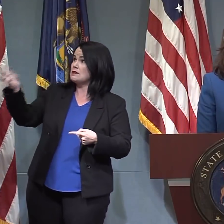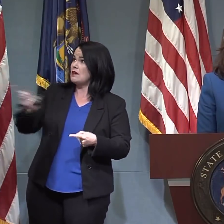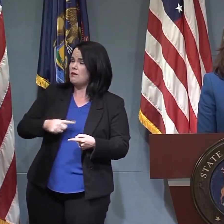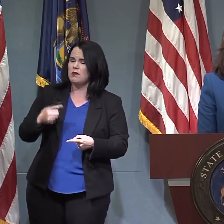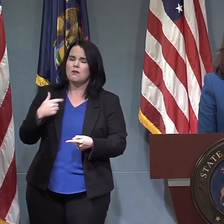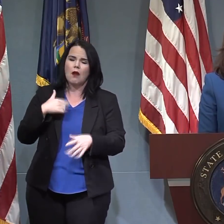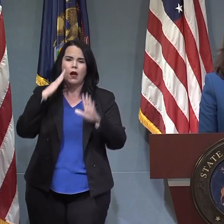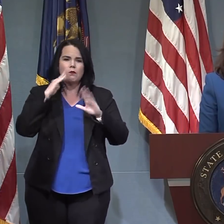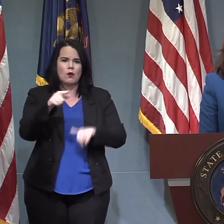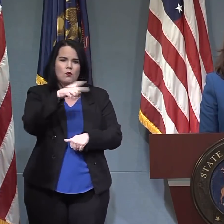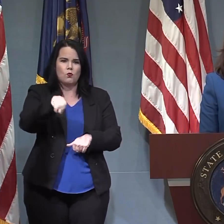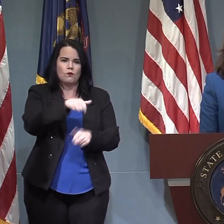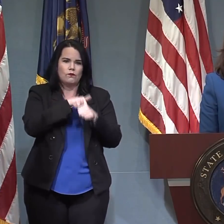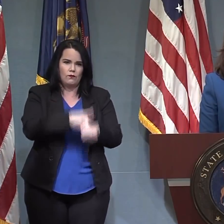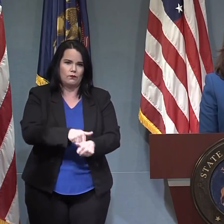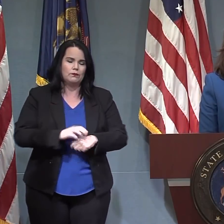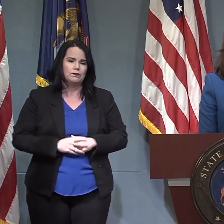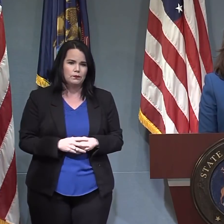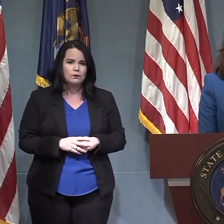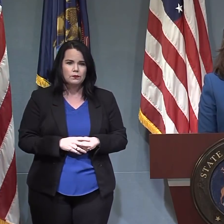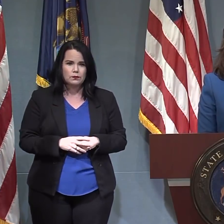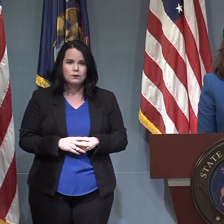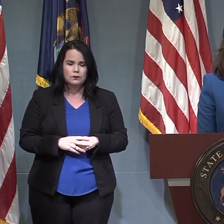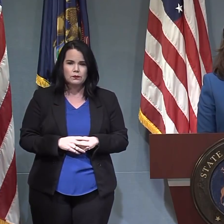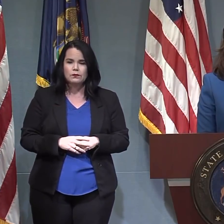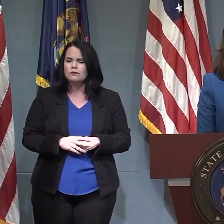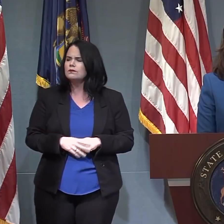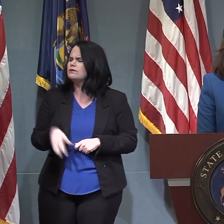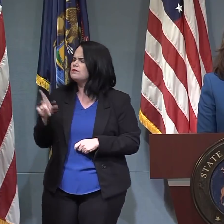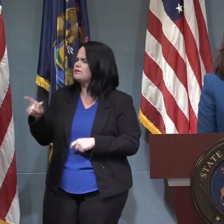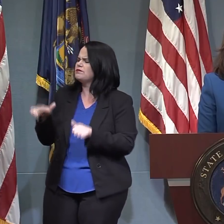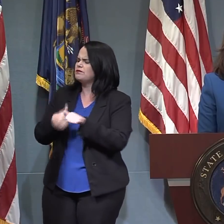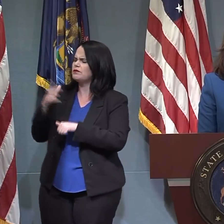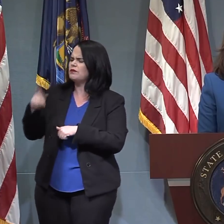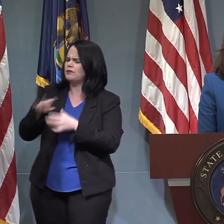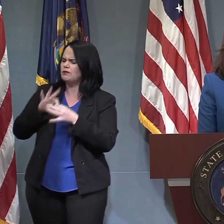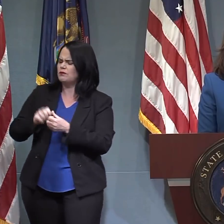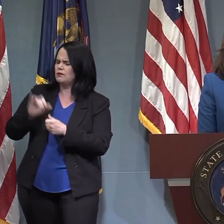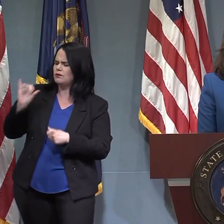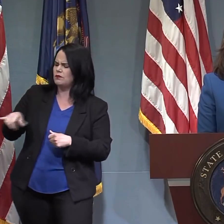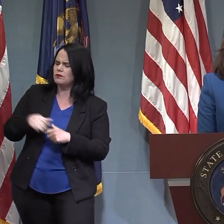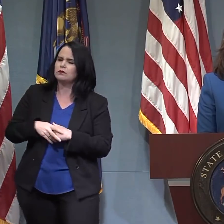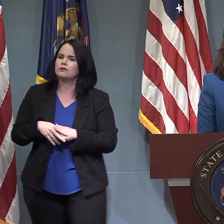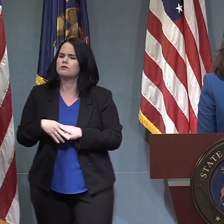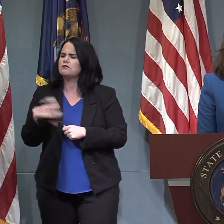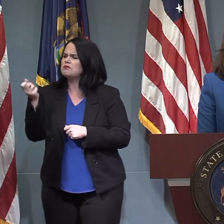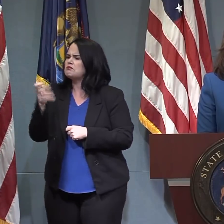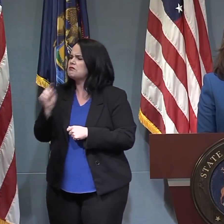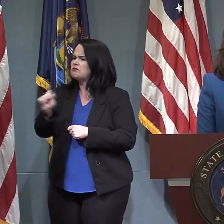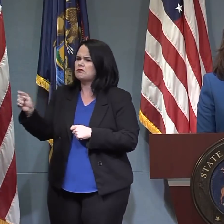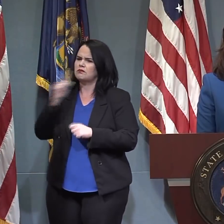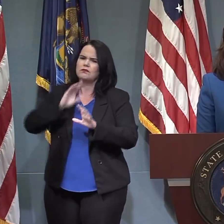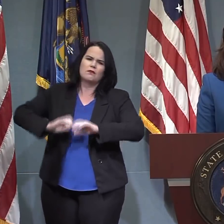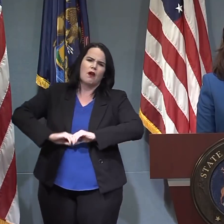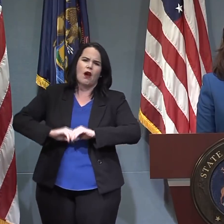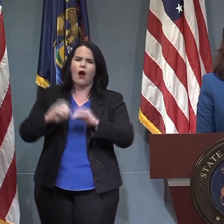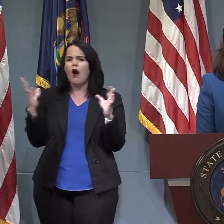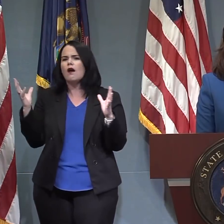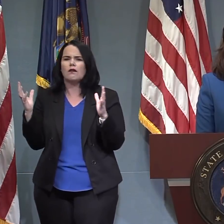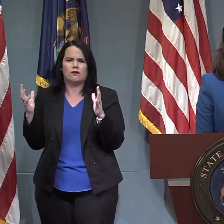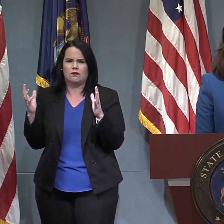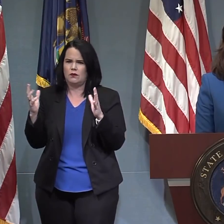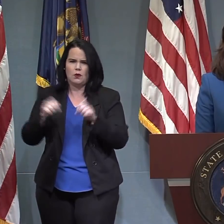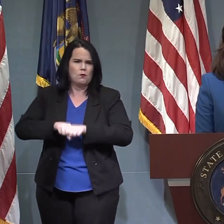Following up on that, though, Governor, there are several businesses and people who are operating in clear violation of